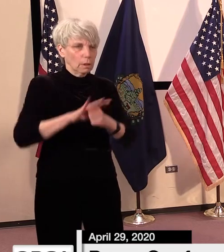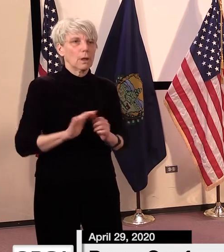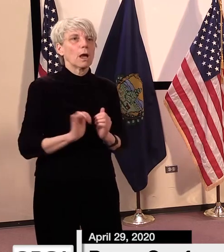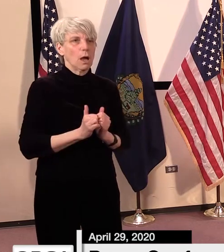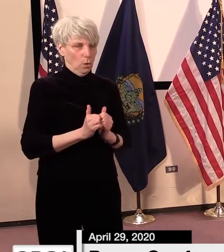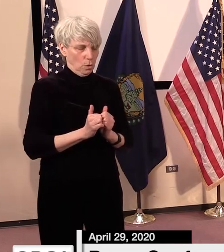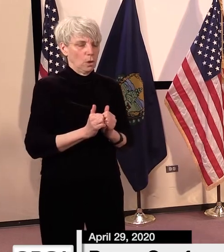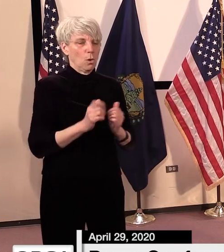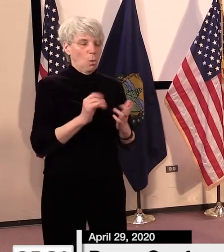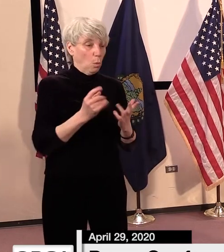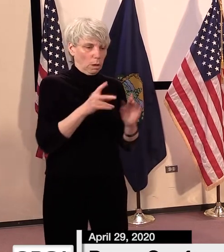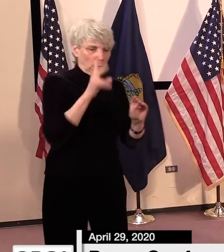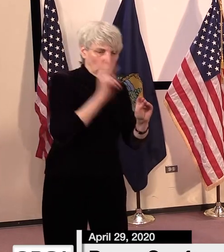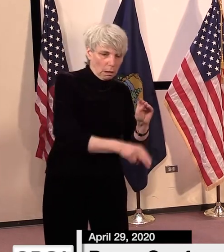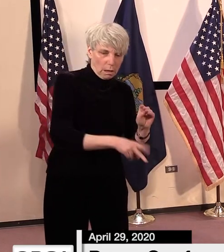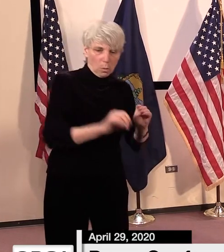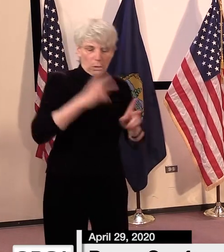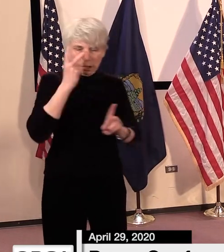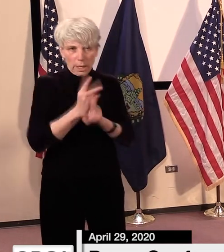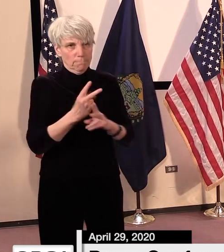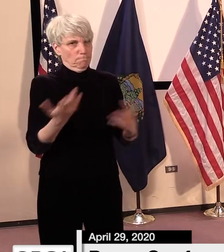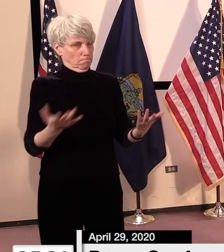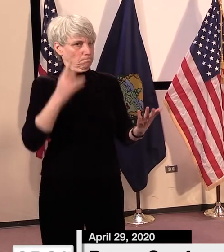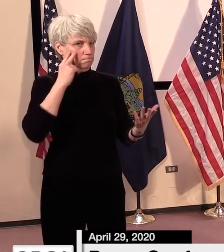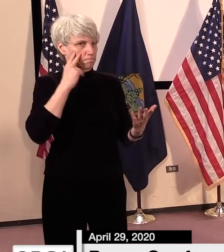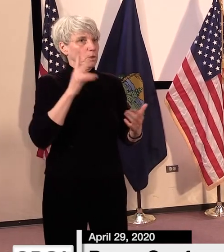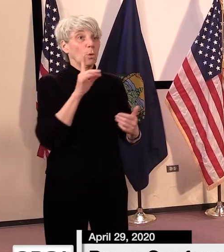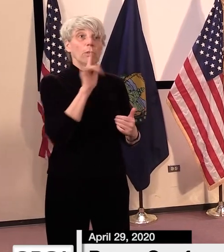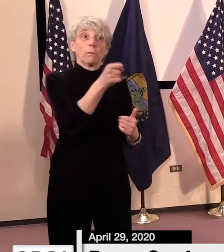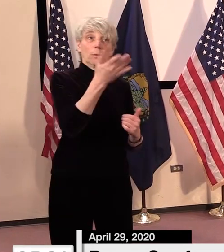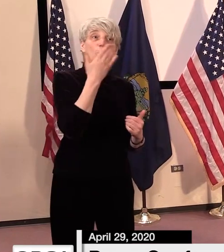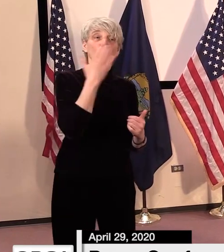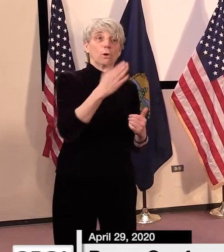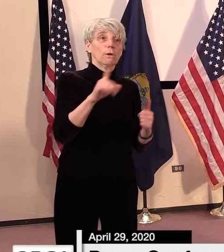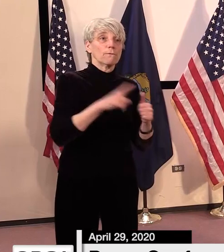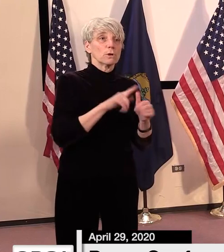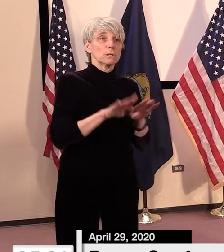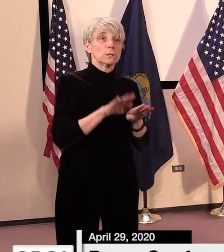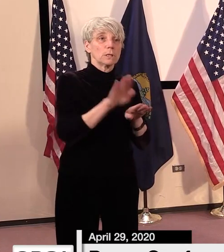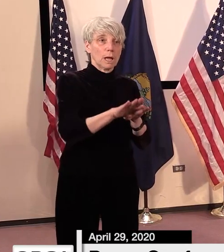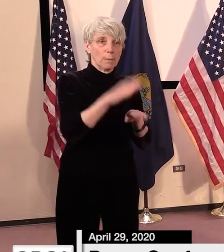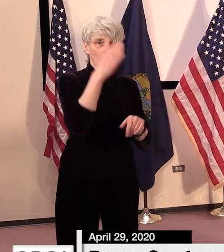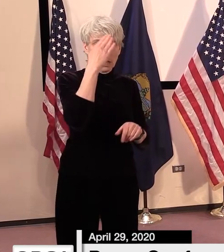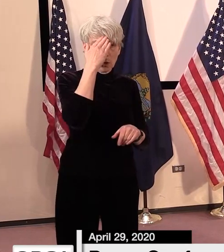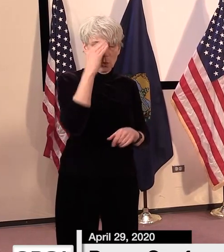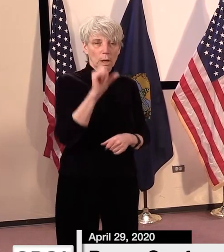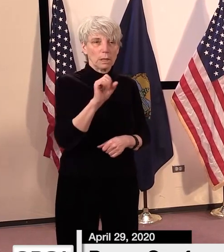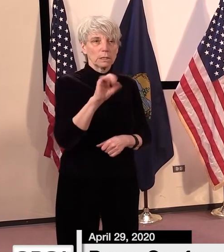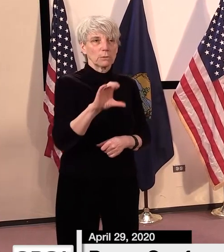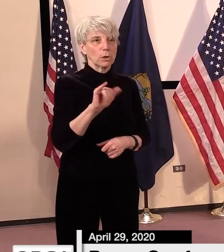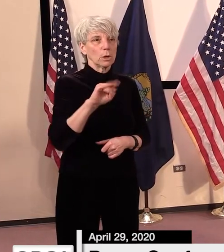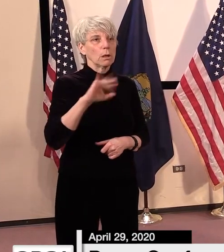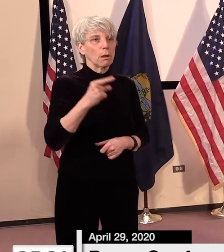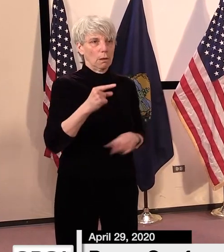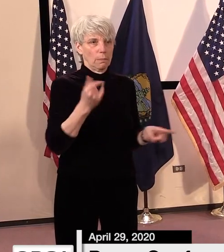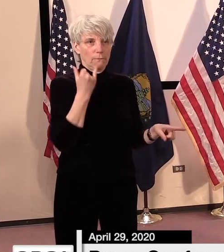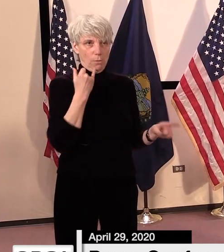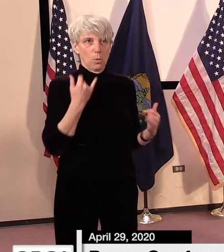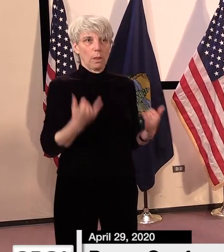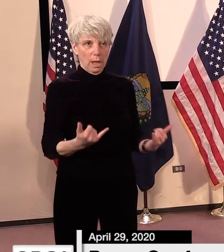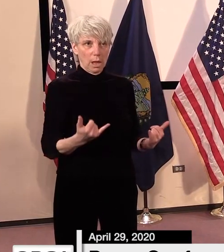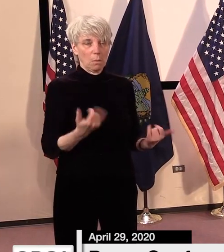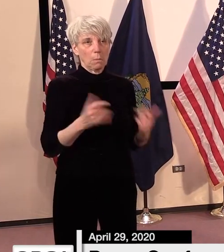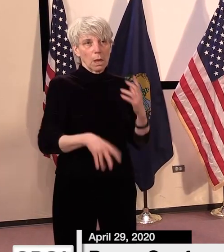without. So this is a good first step. I know Secretary Young is on the phone as well. She might be able to add to this. I think she was part